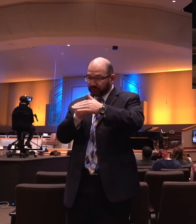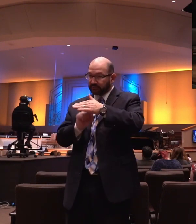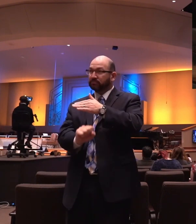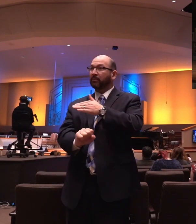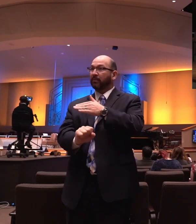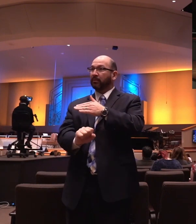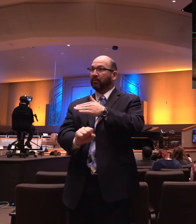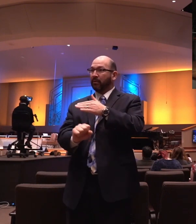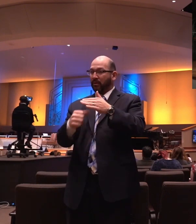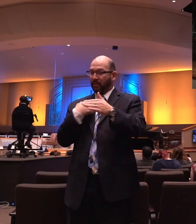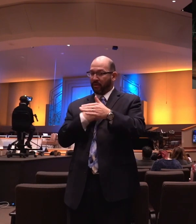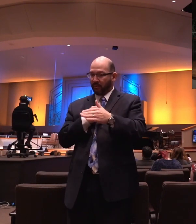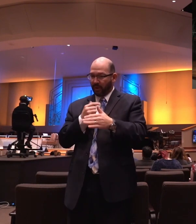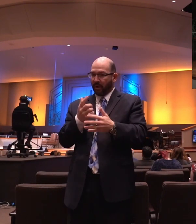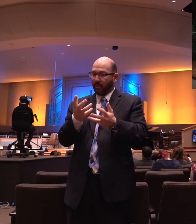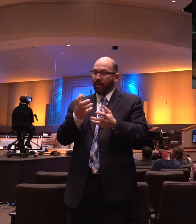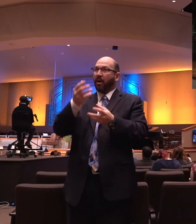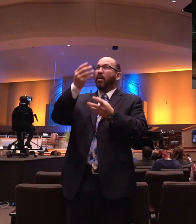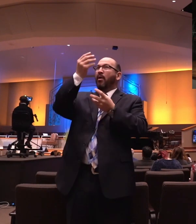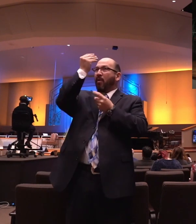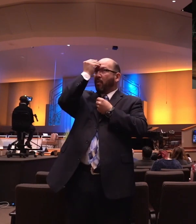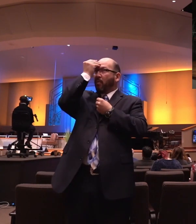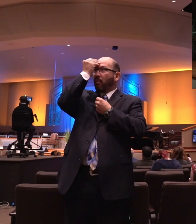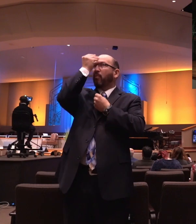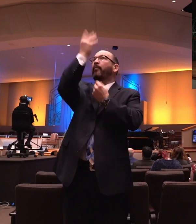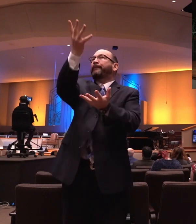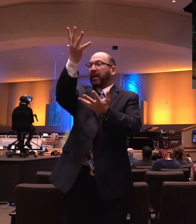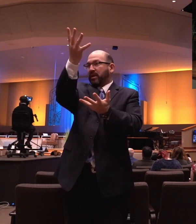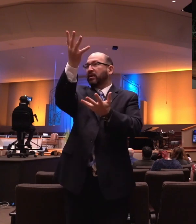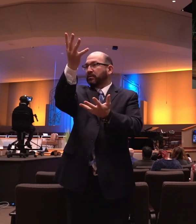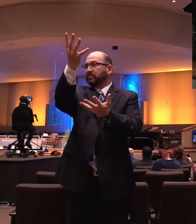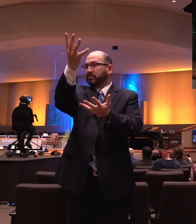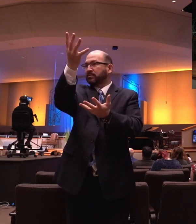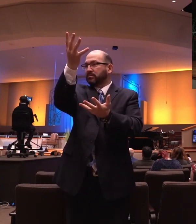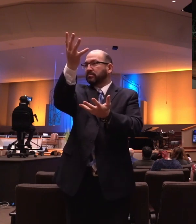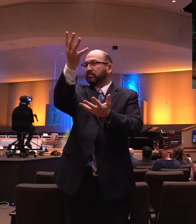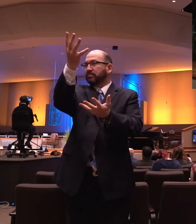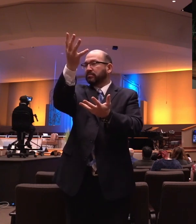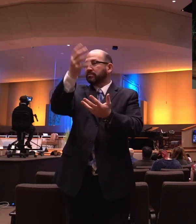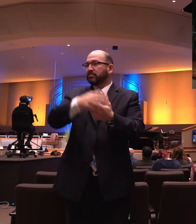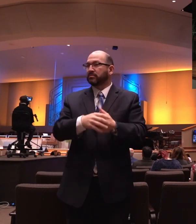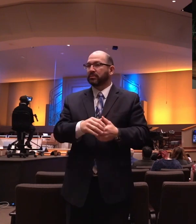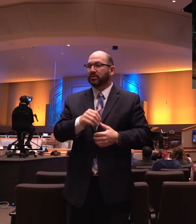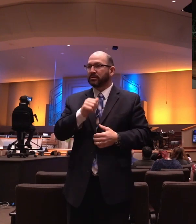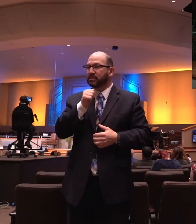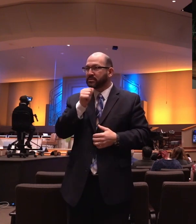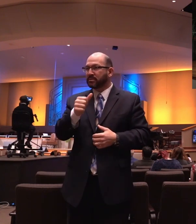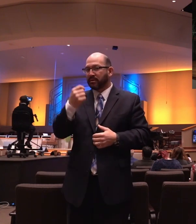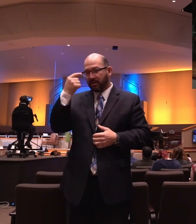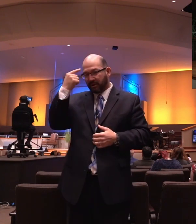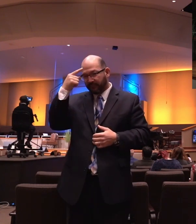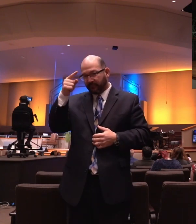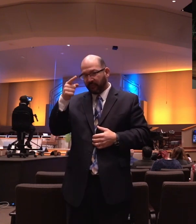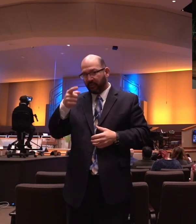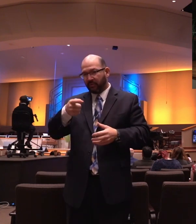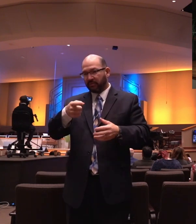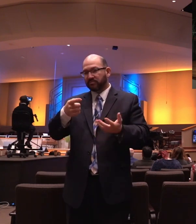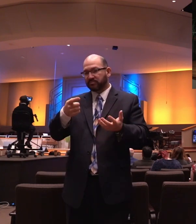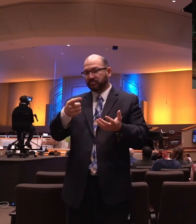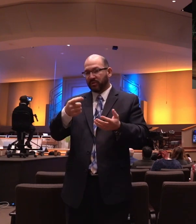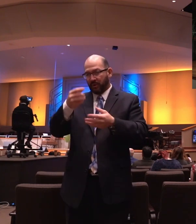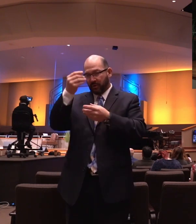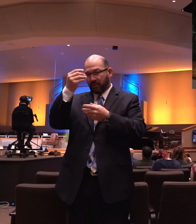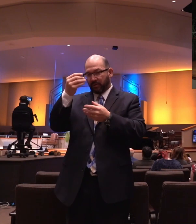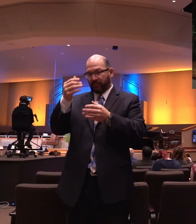obey God. That servant's heart where we do something not just because it's required, but